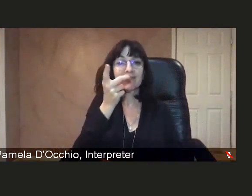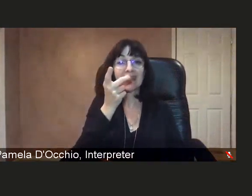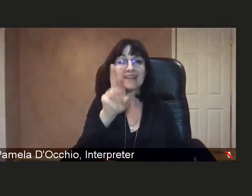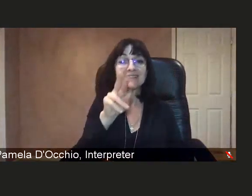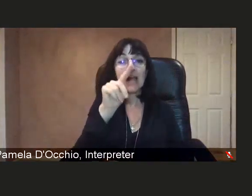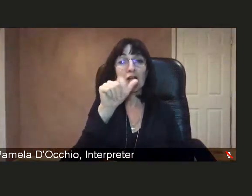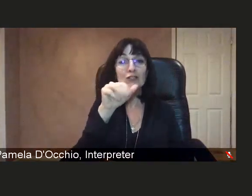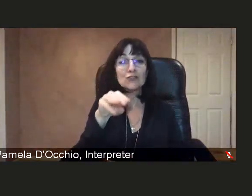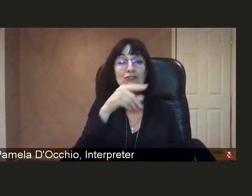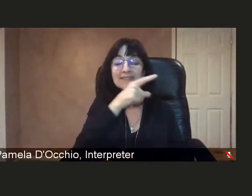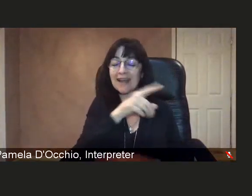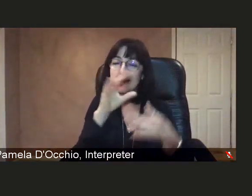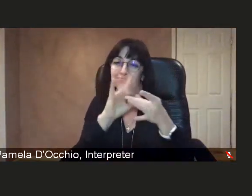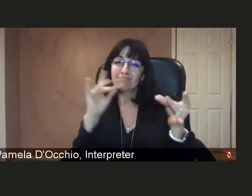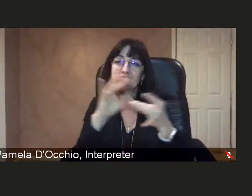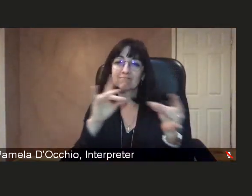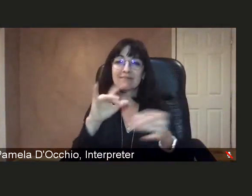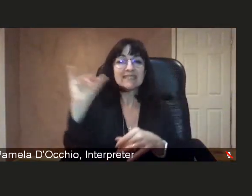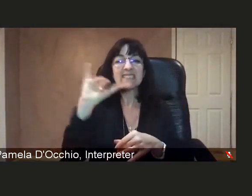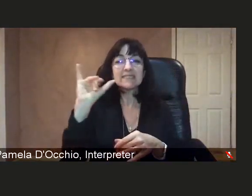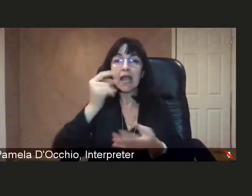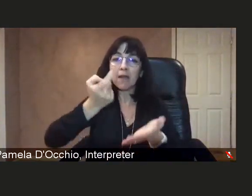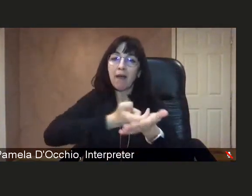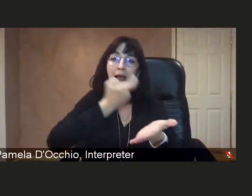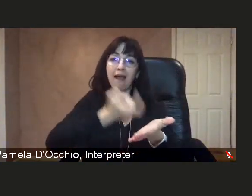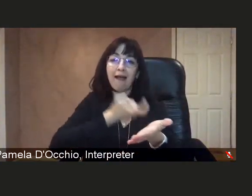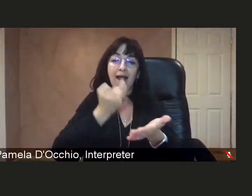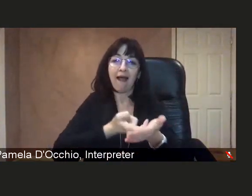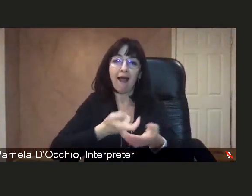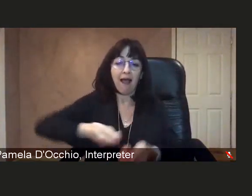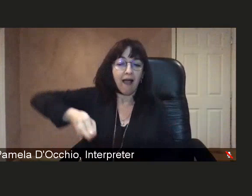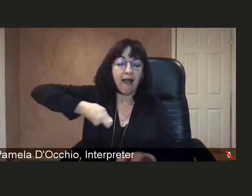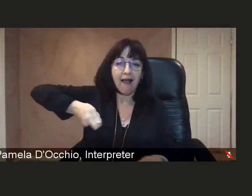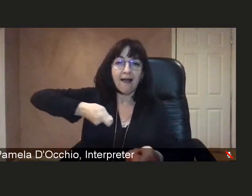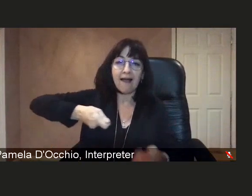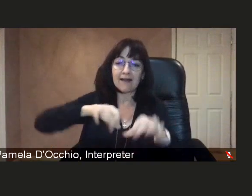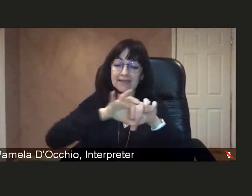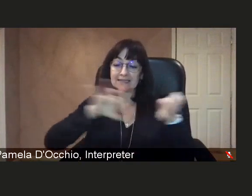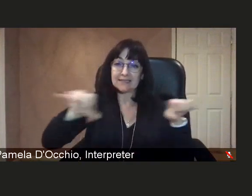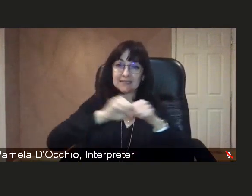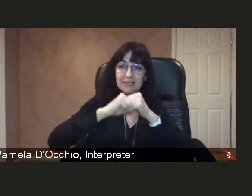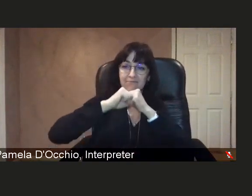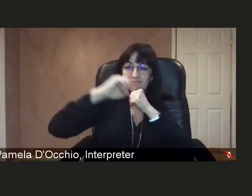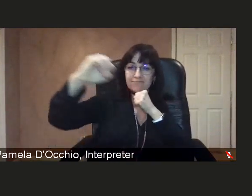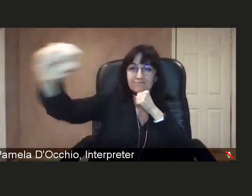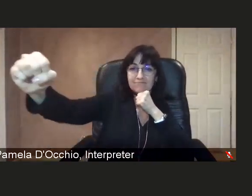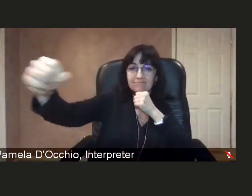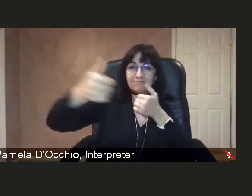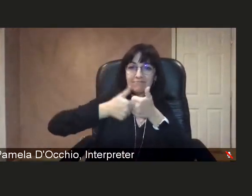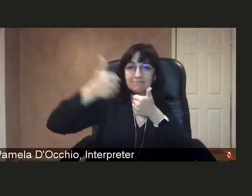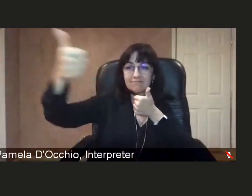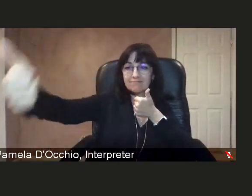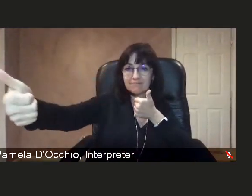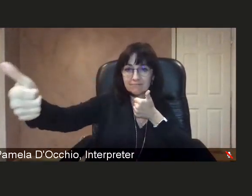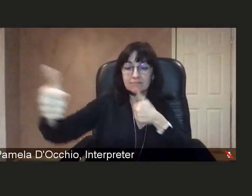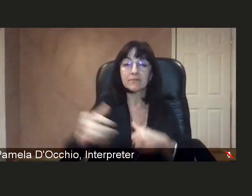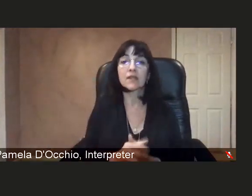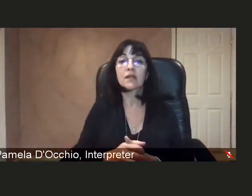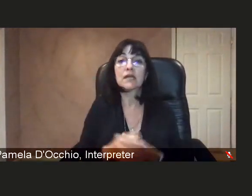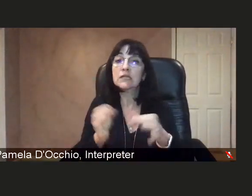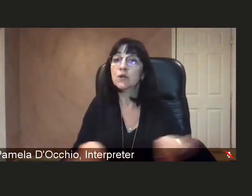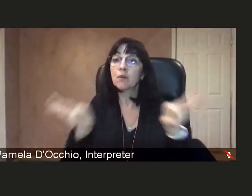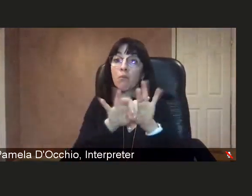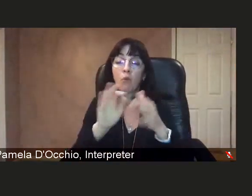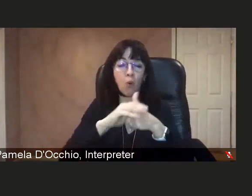from everyone if possible. It's important to wash your hands and wash your hands appropriately and frequently.